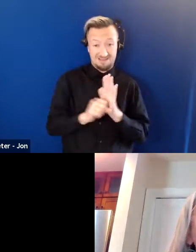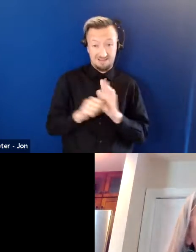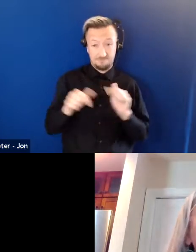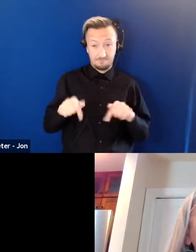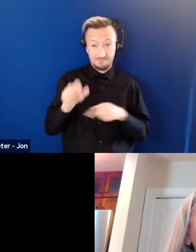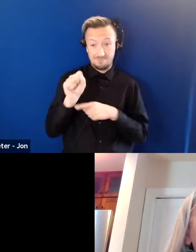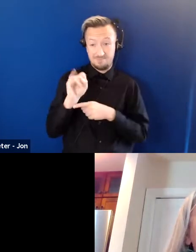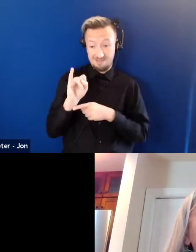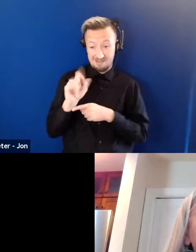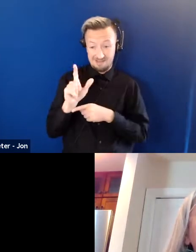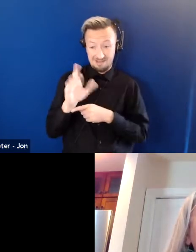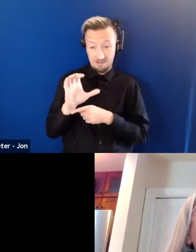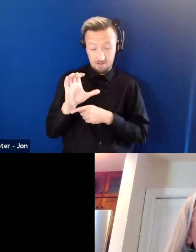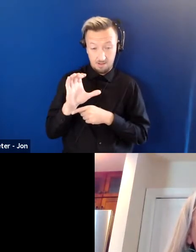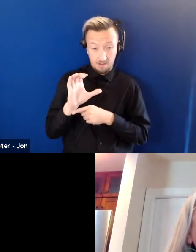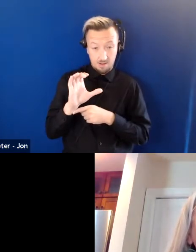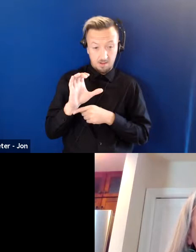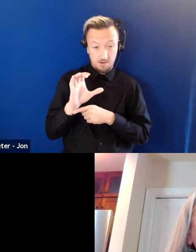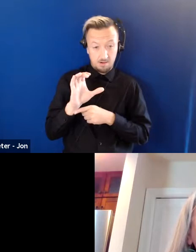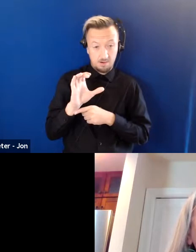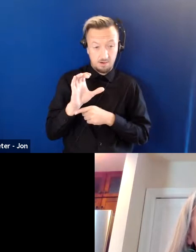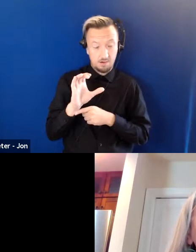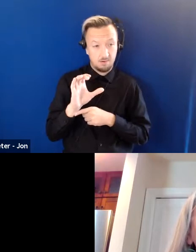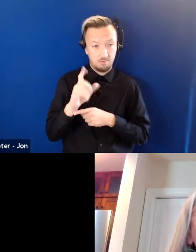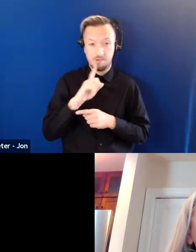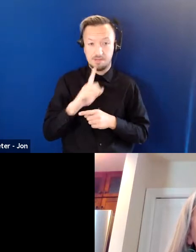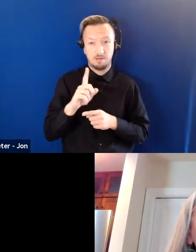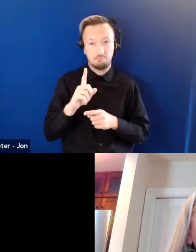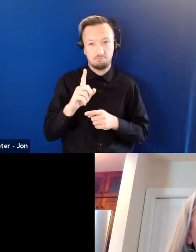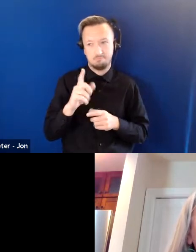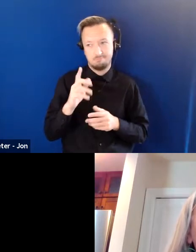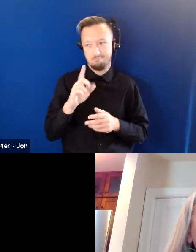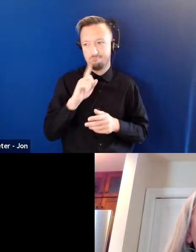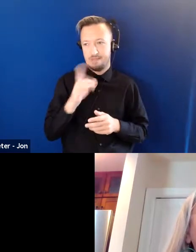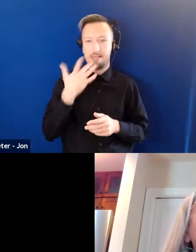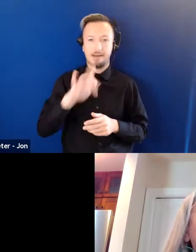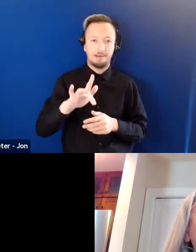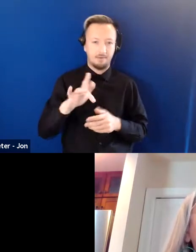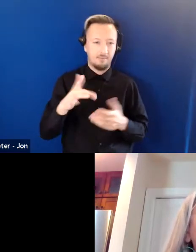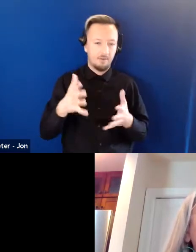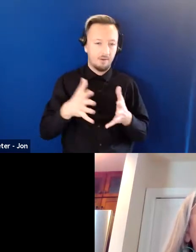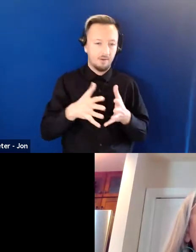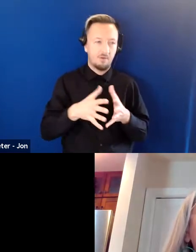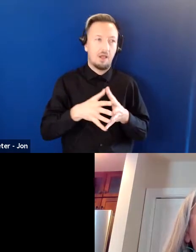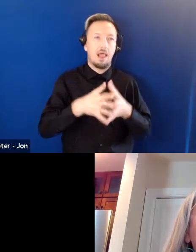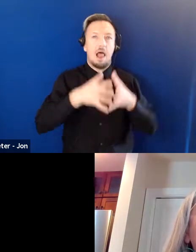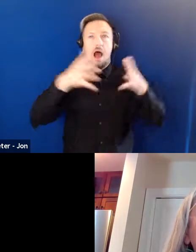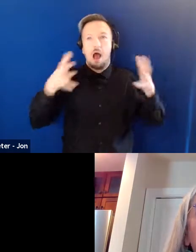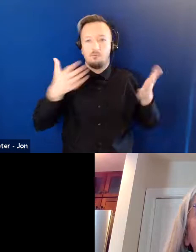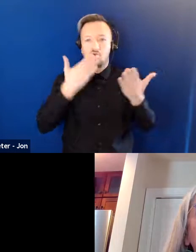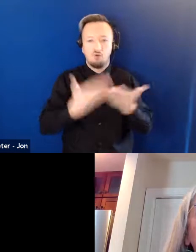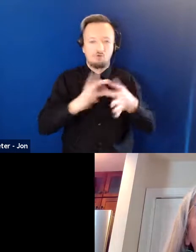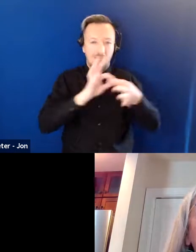very fortunate to have really good relationships and have tribal representation on